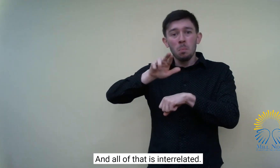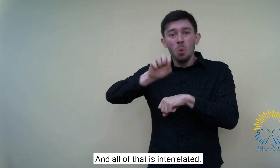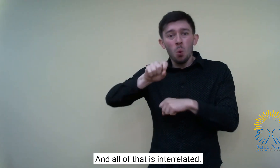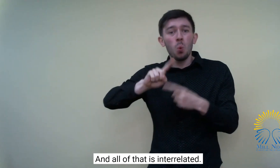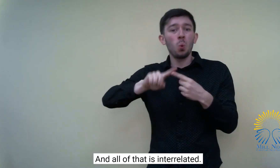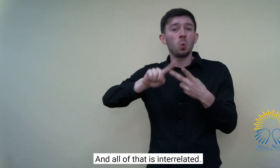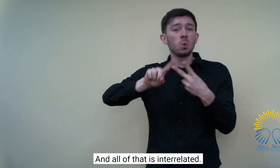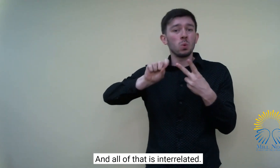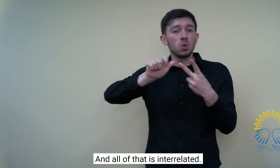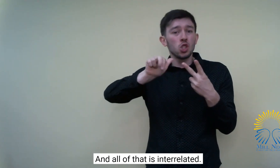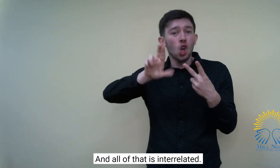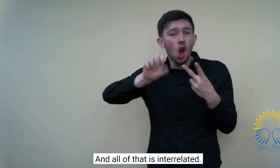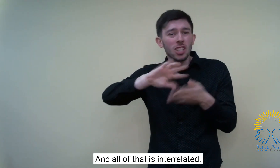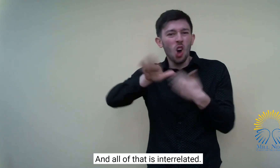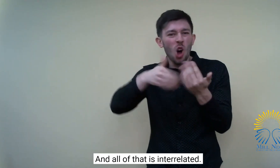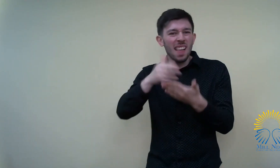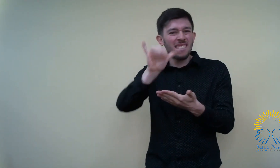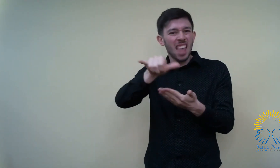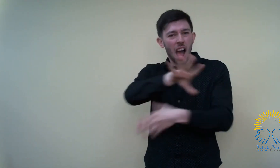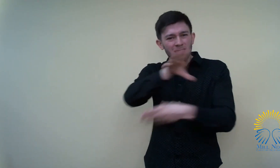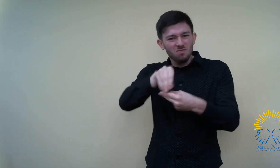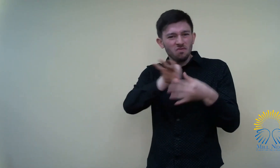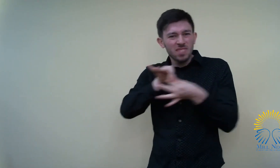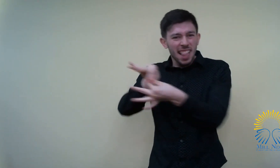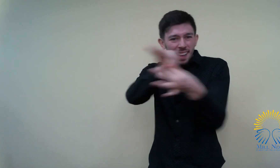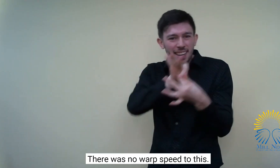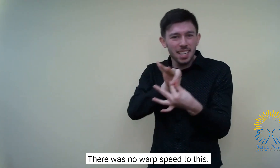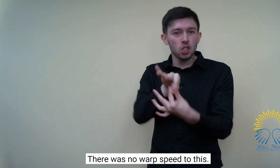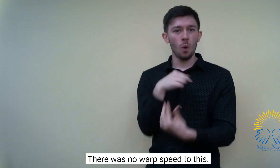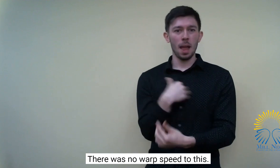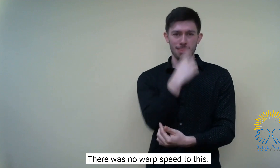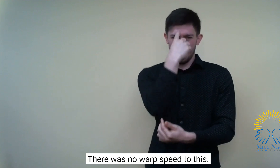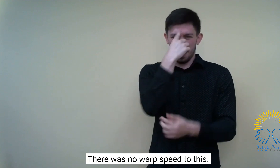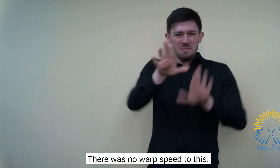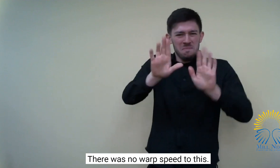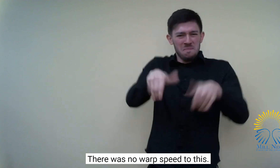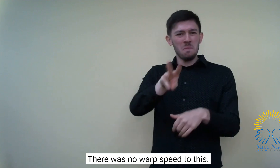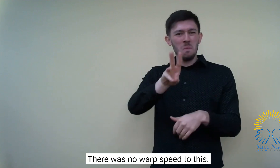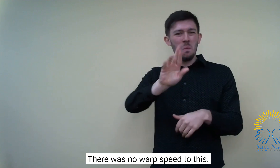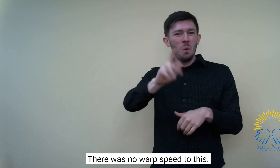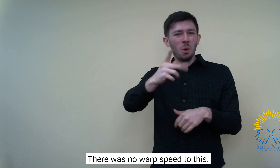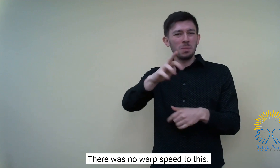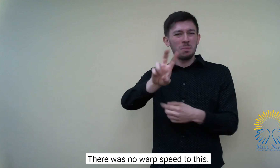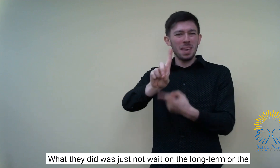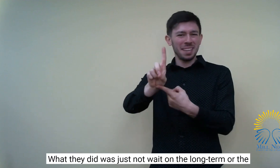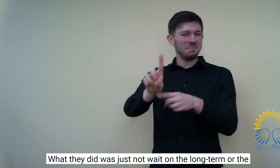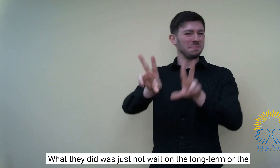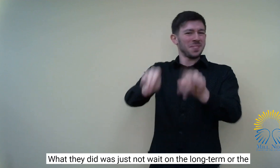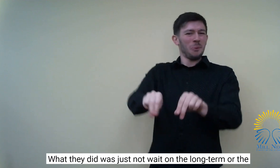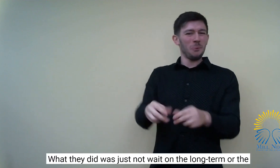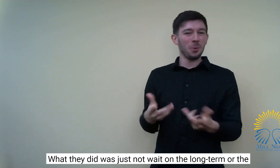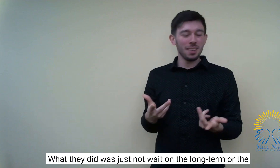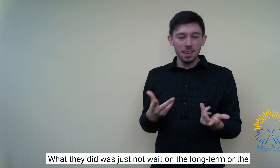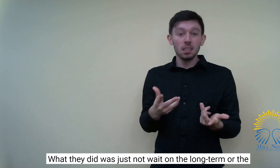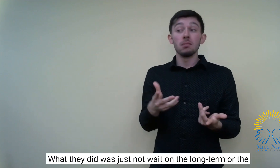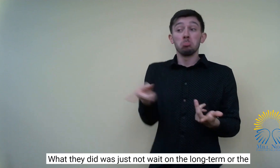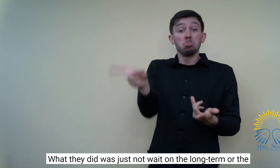that is interrelated, I was like, there was no warp speed to this. What they did was just not